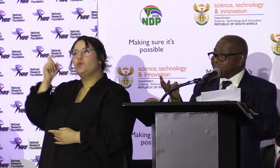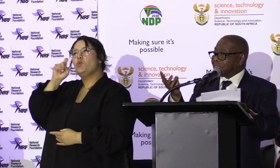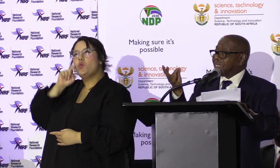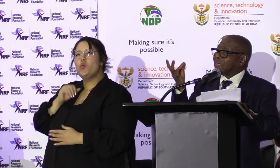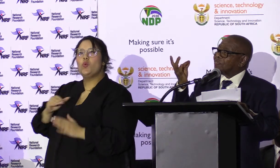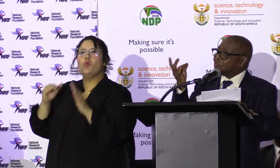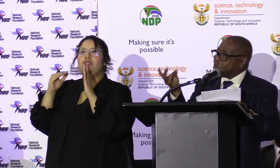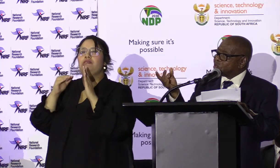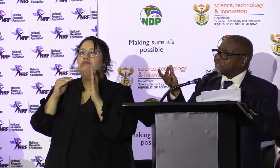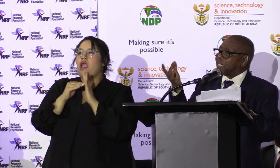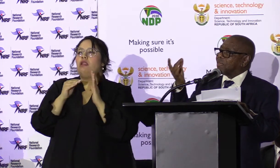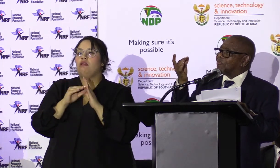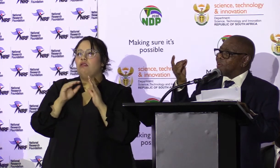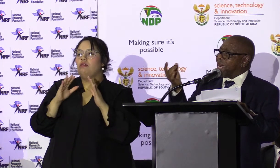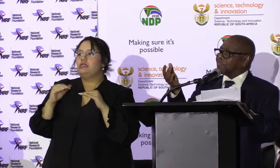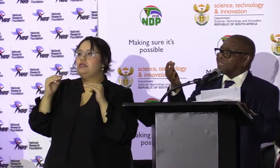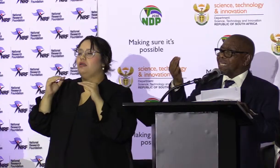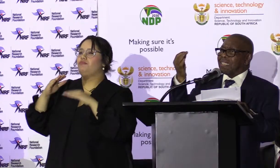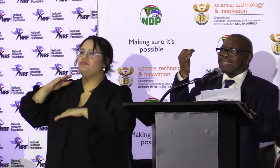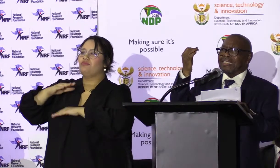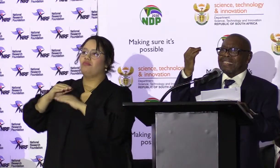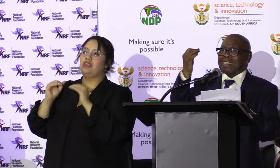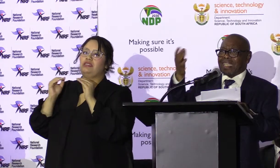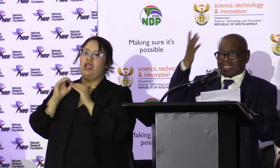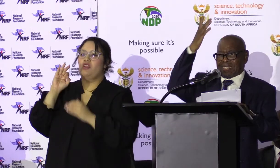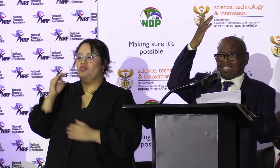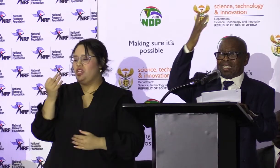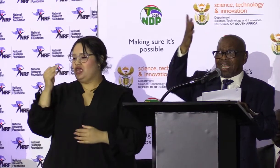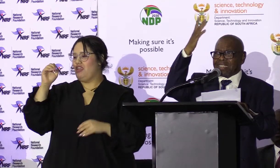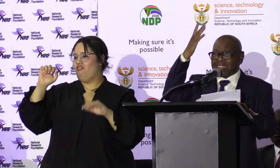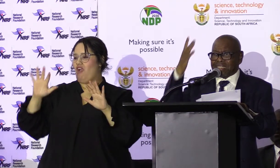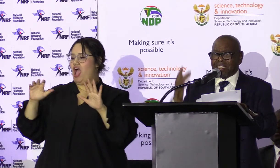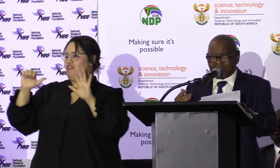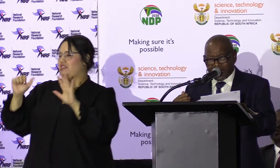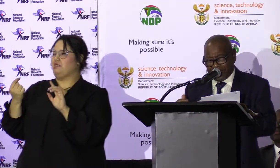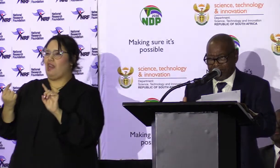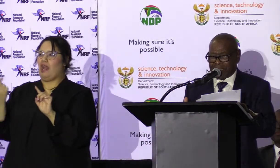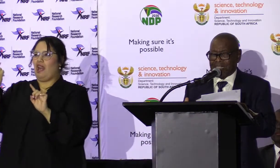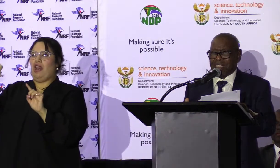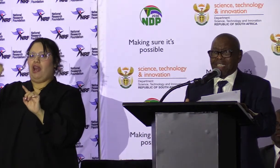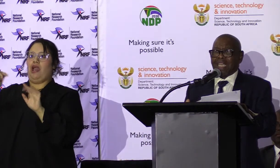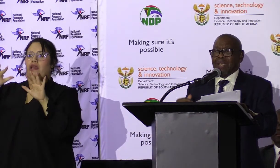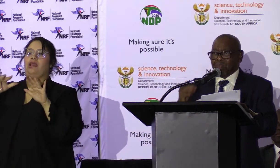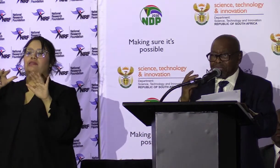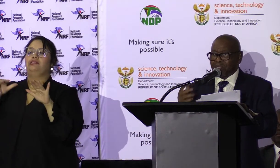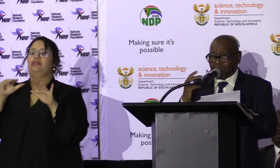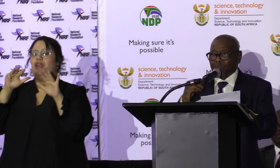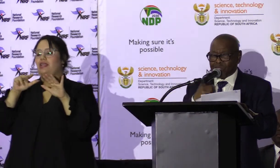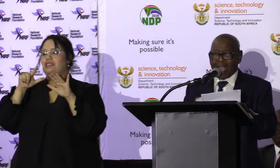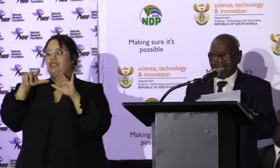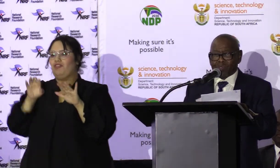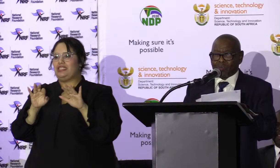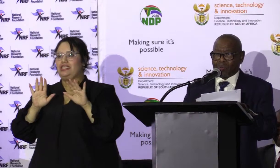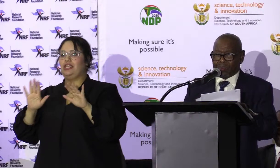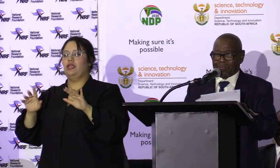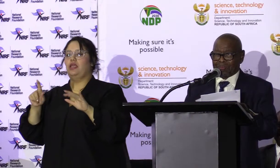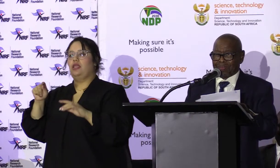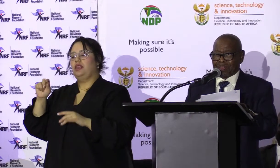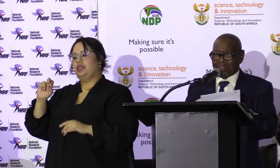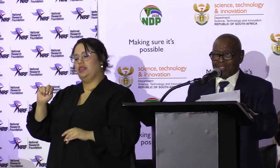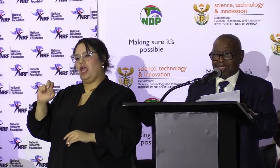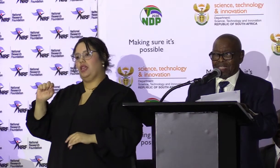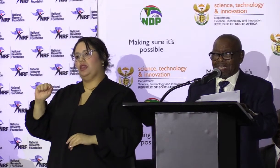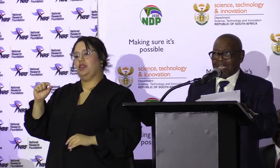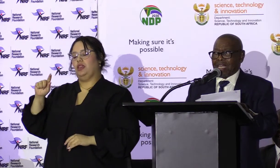Standard 3, Standard 4, Standard 5, Standard 6 in 1970, Mtetomusha High School.